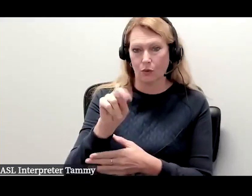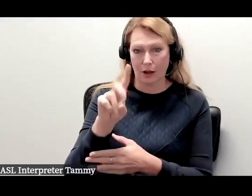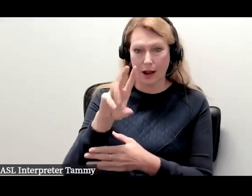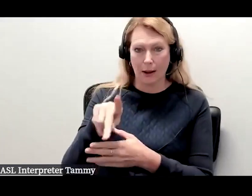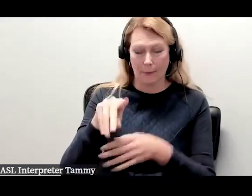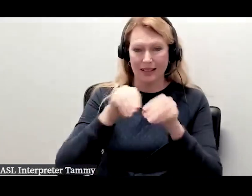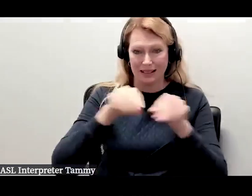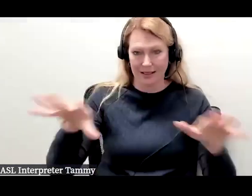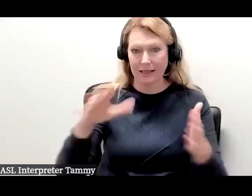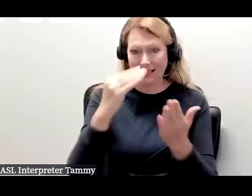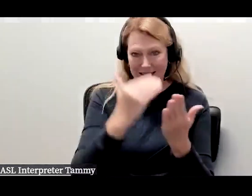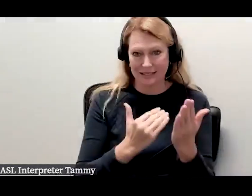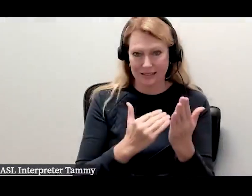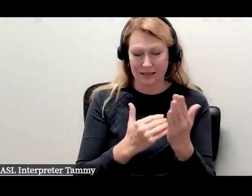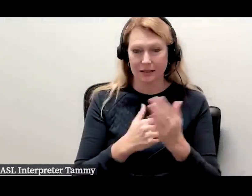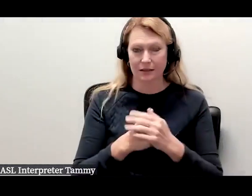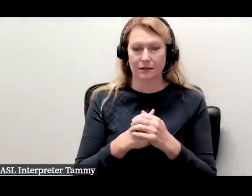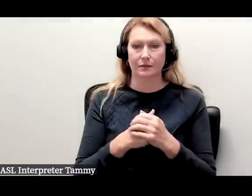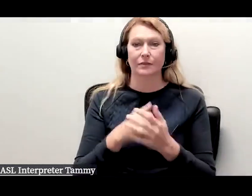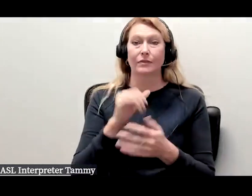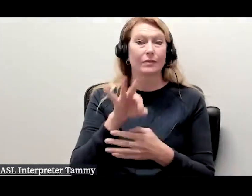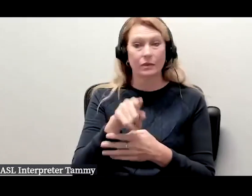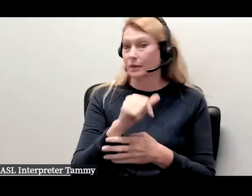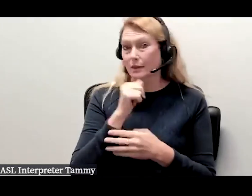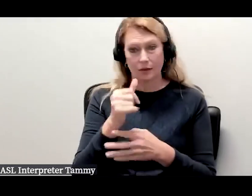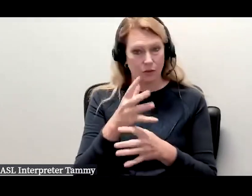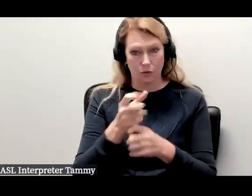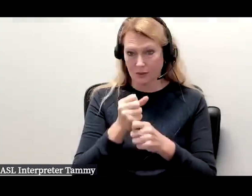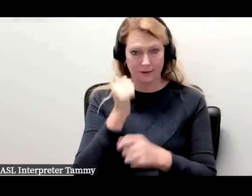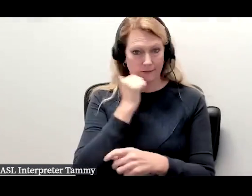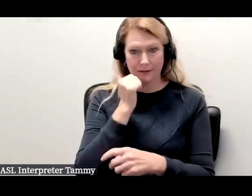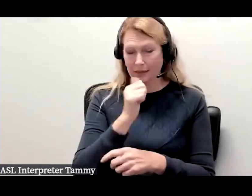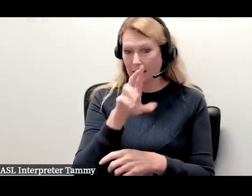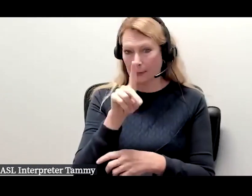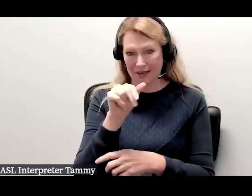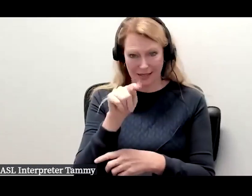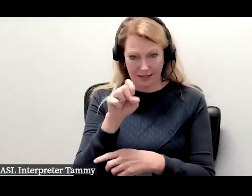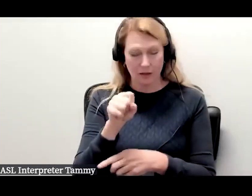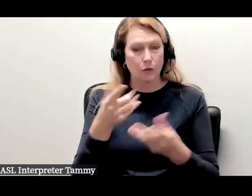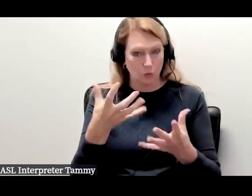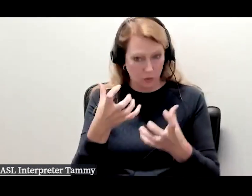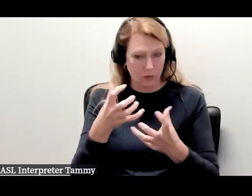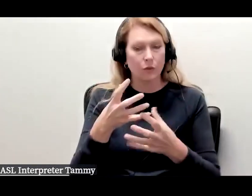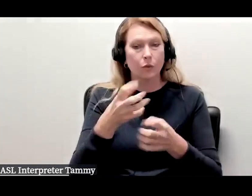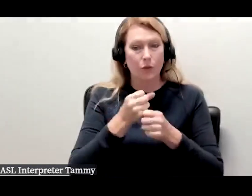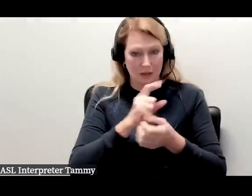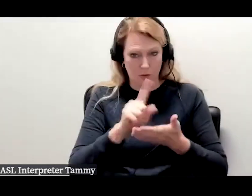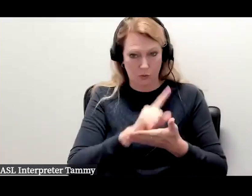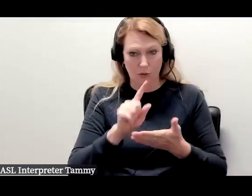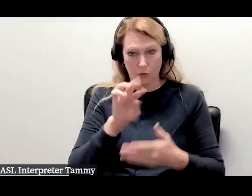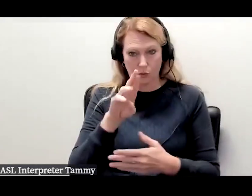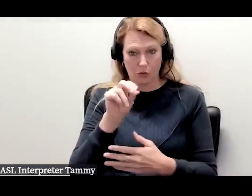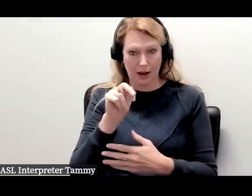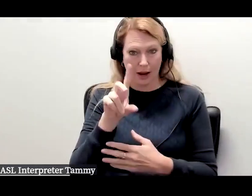distribution list. If you were not receiving daily updates and would like to receive the weekly roundup,